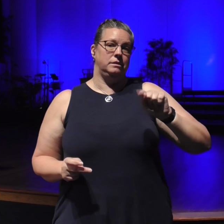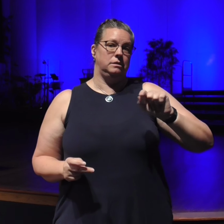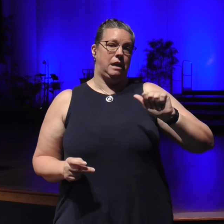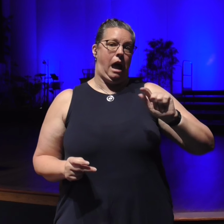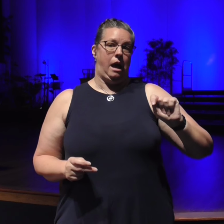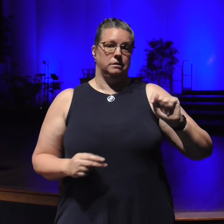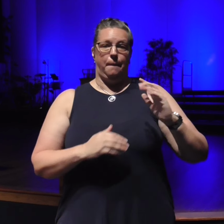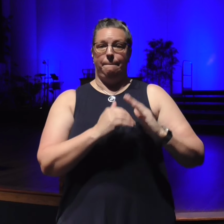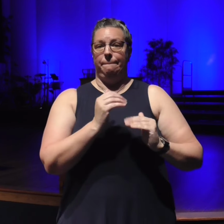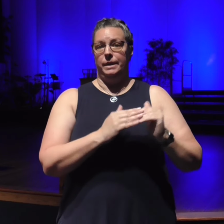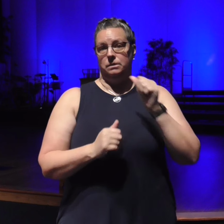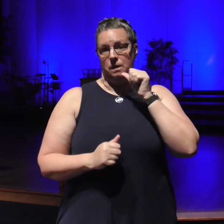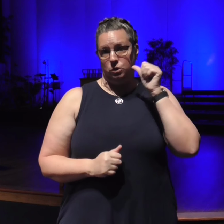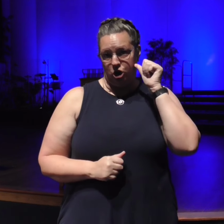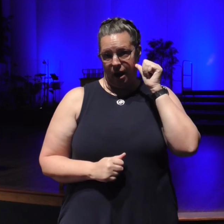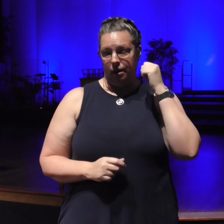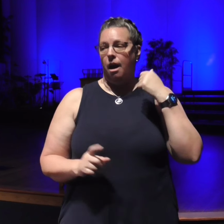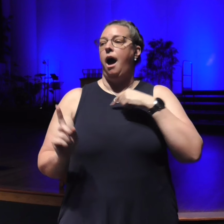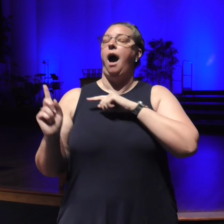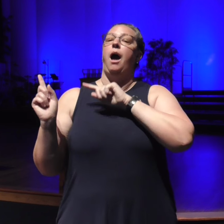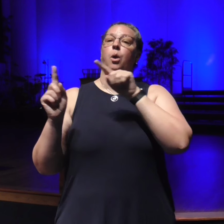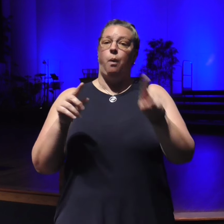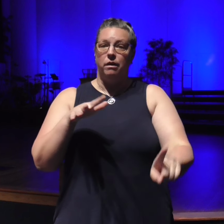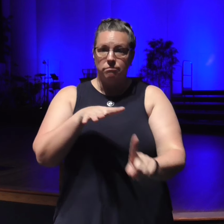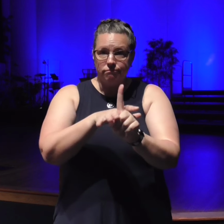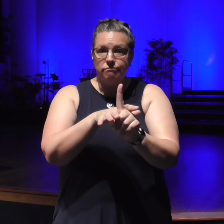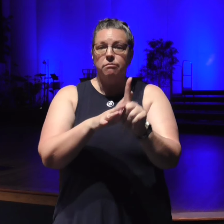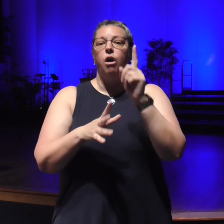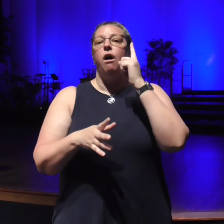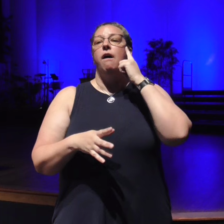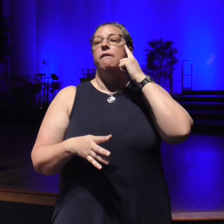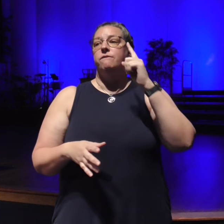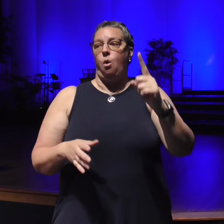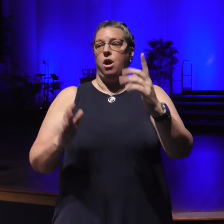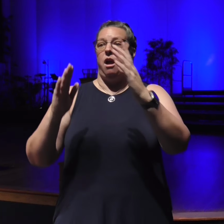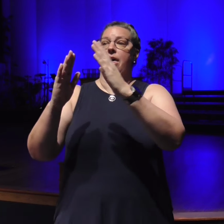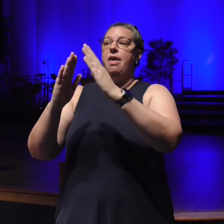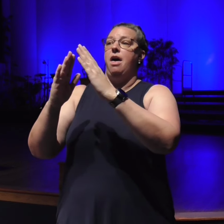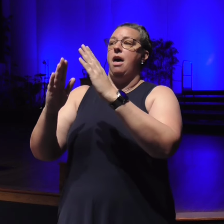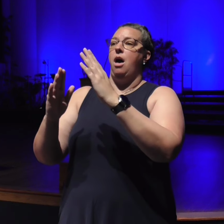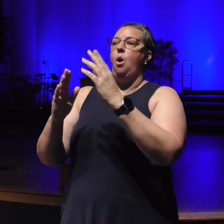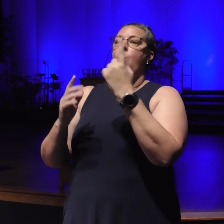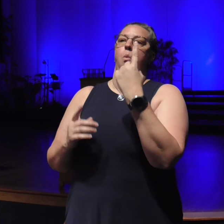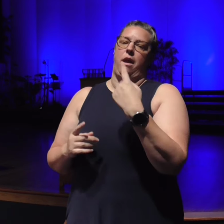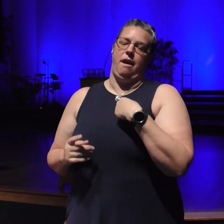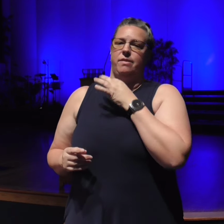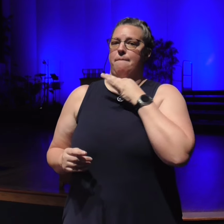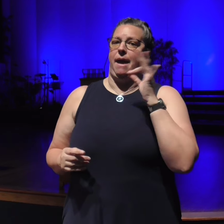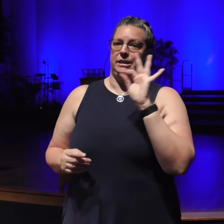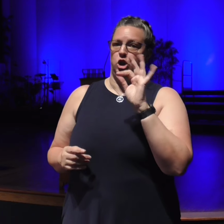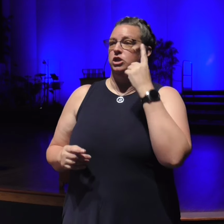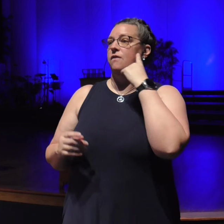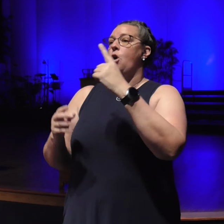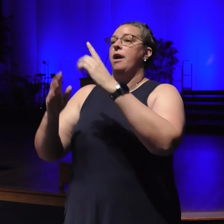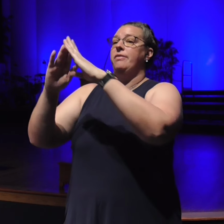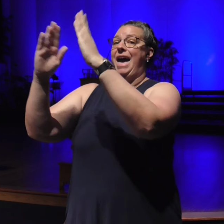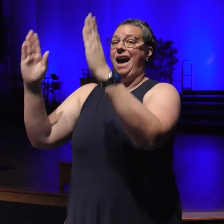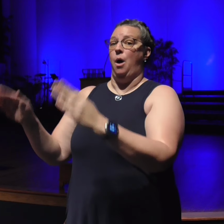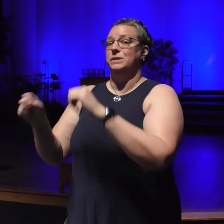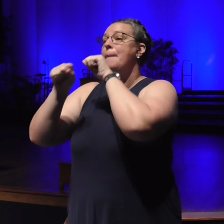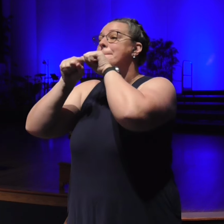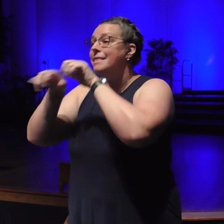yesterday. I was there to do the house. I was one of the clergy there to do a house blessing. And